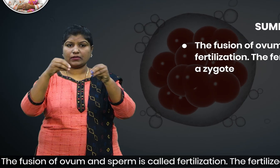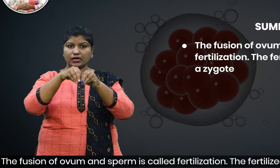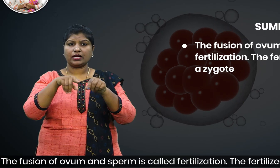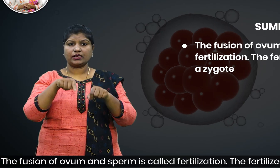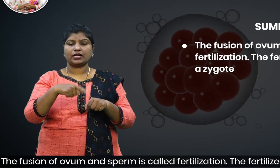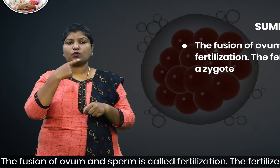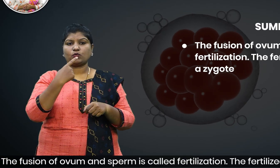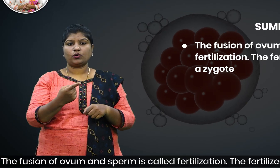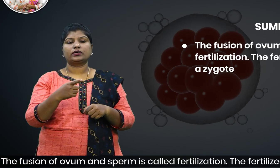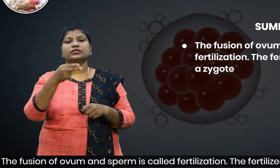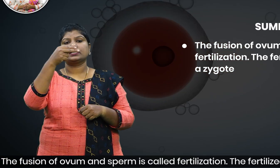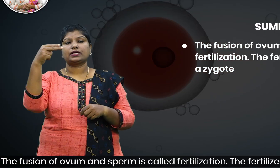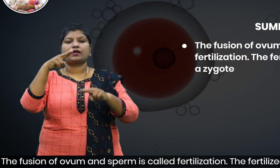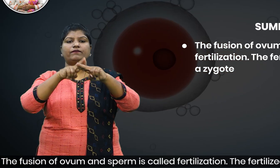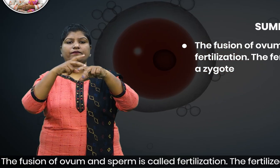fertilization.